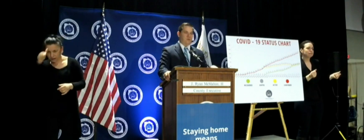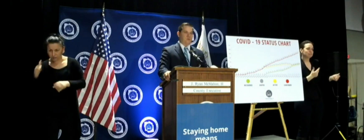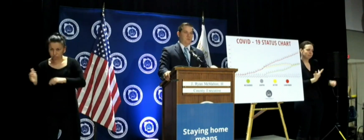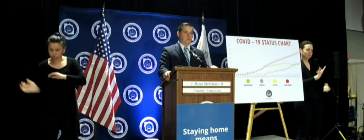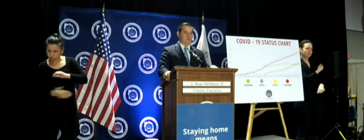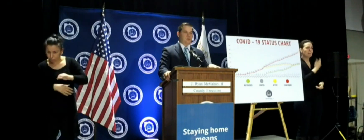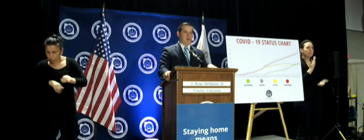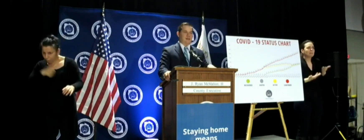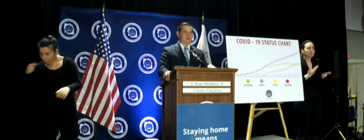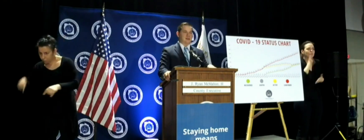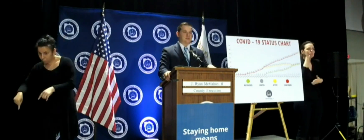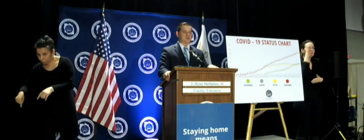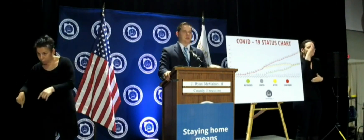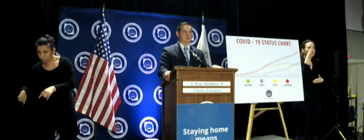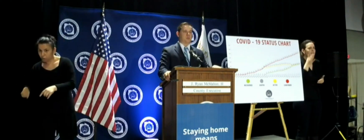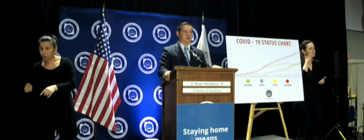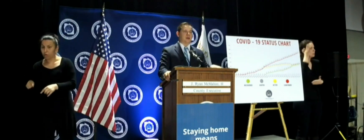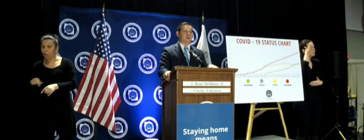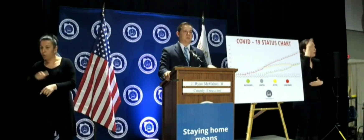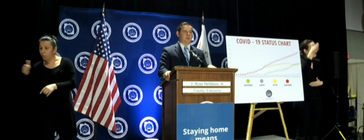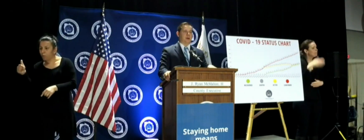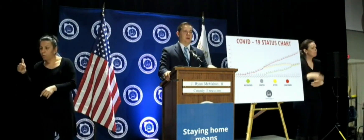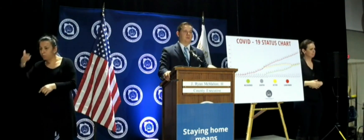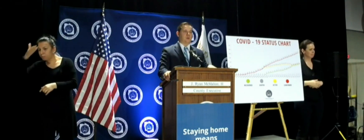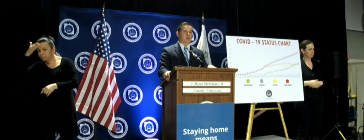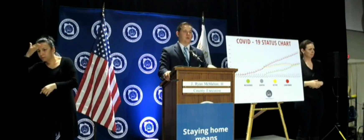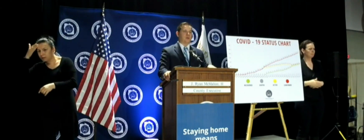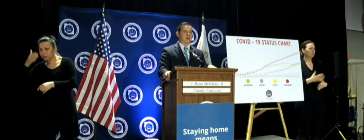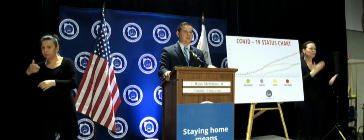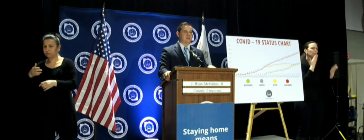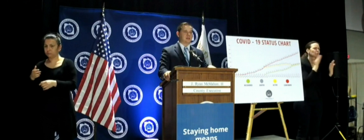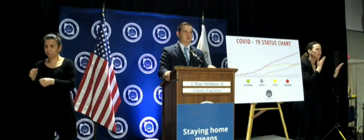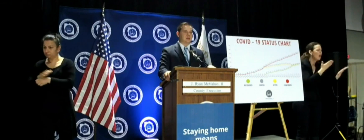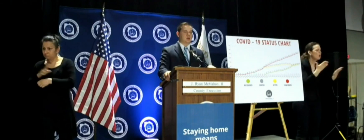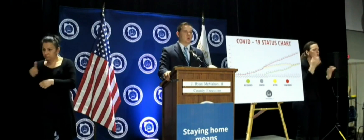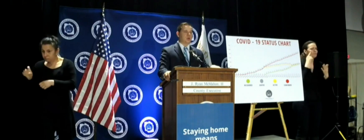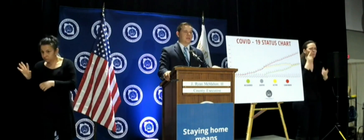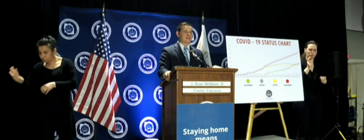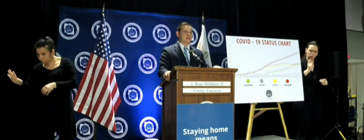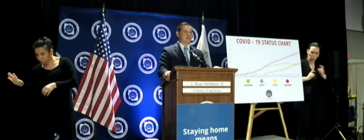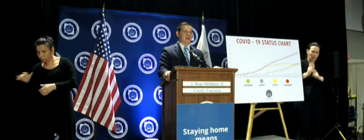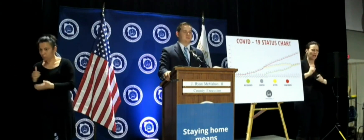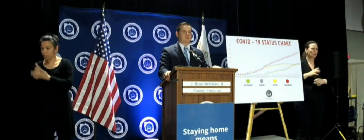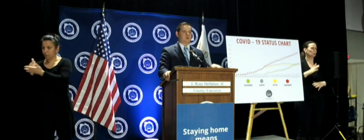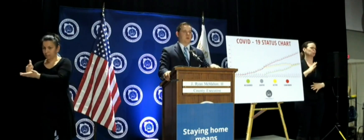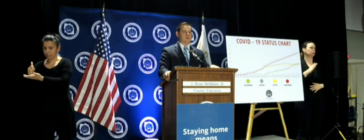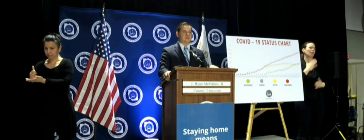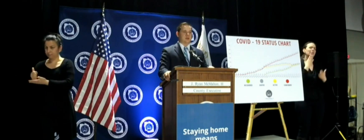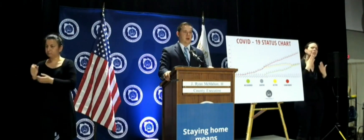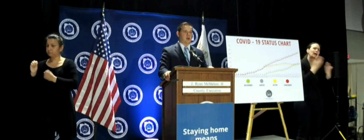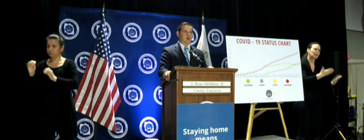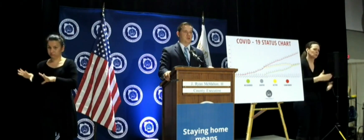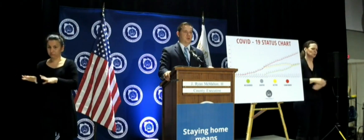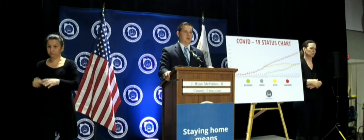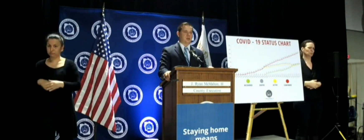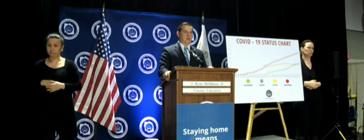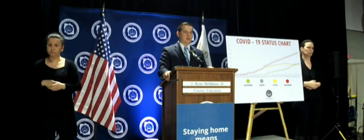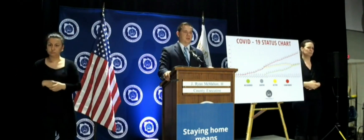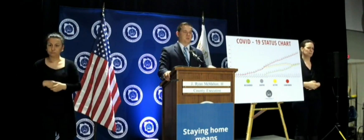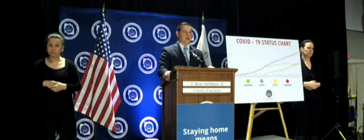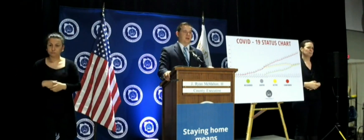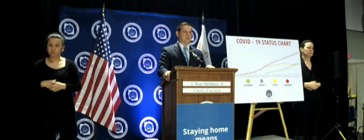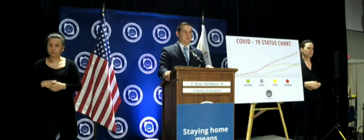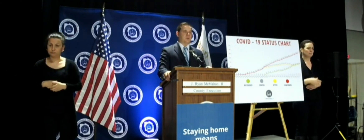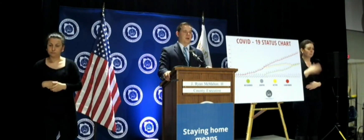Part of this process, just like we planned and prepared for COVID-19 weeks in advance before it was even in our country,